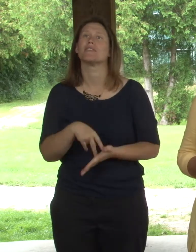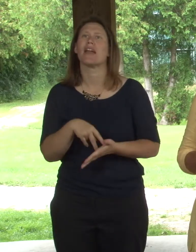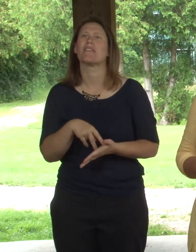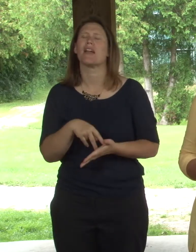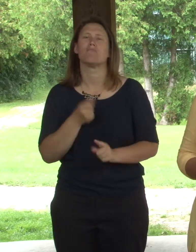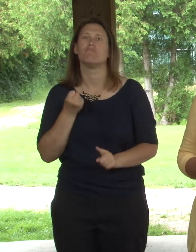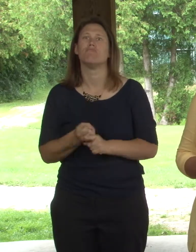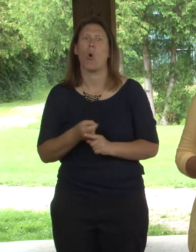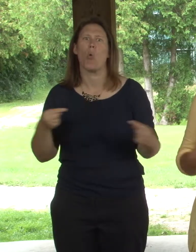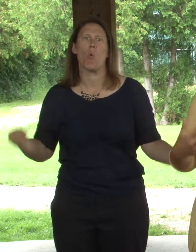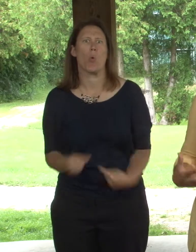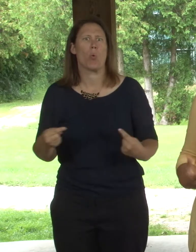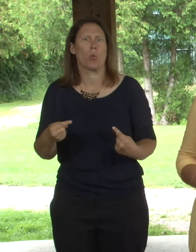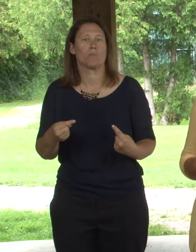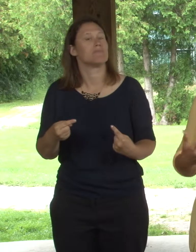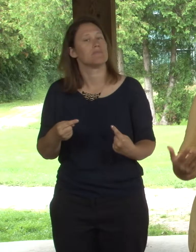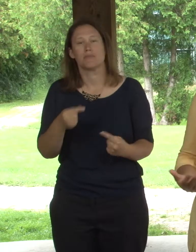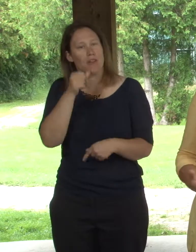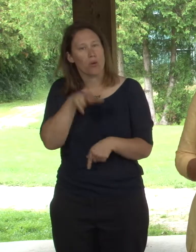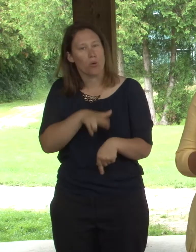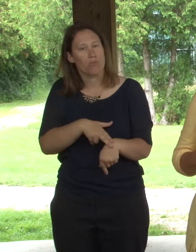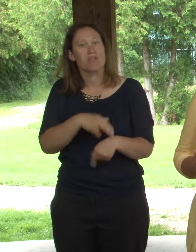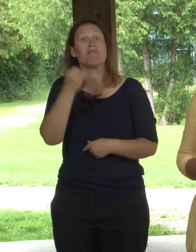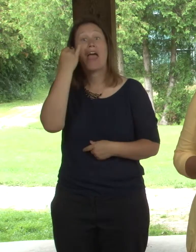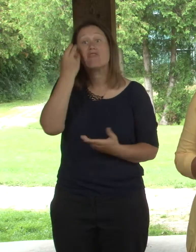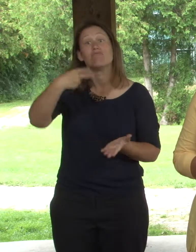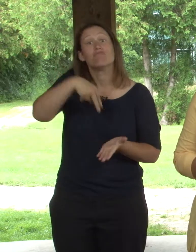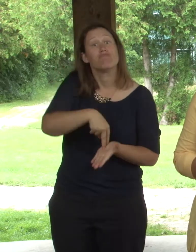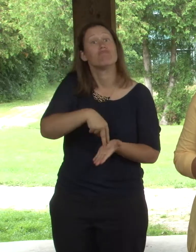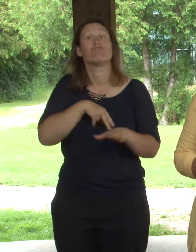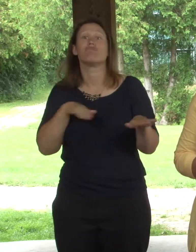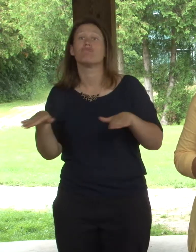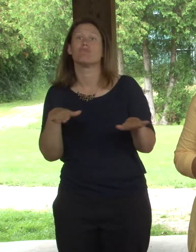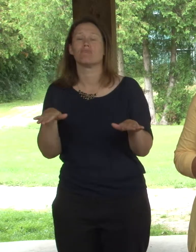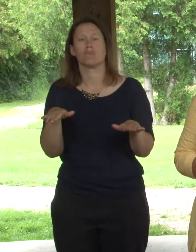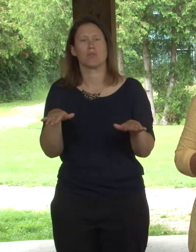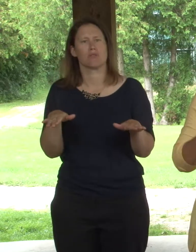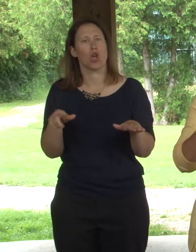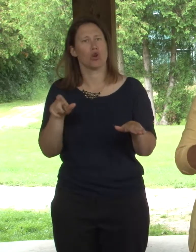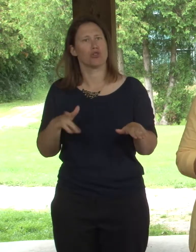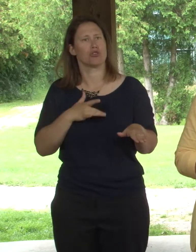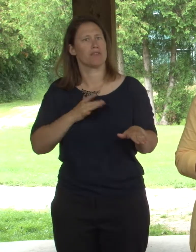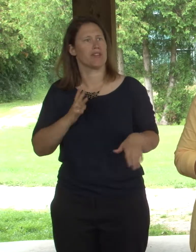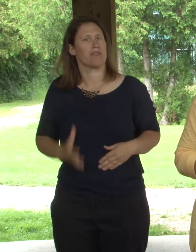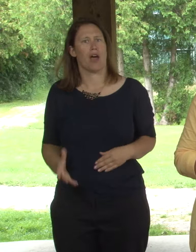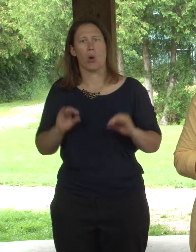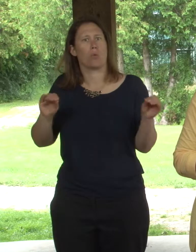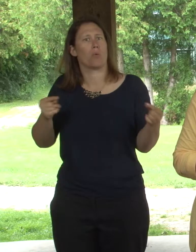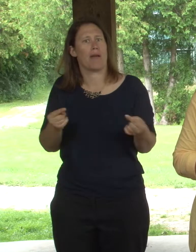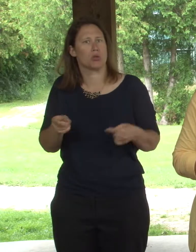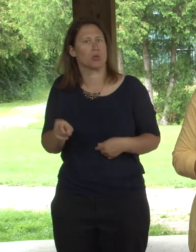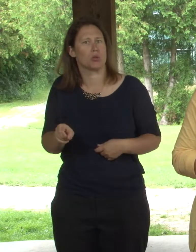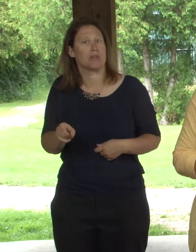severe pain, it's not normal. If we stand, if we go for a walk, we shouldn't be having severe pain. Another condition very